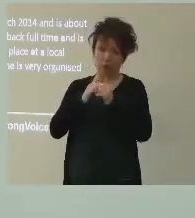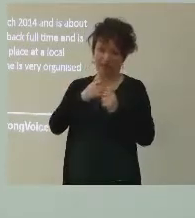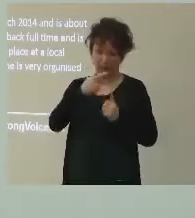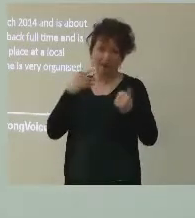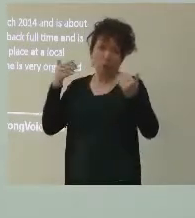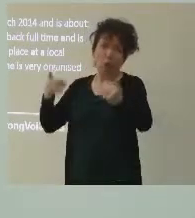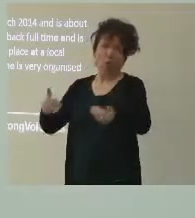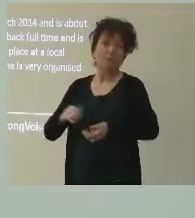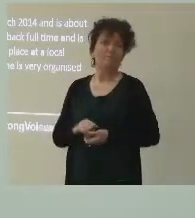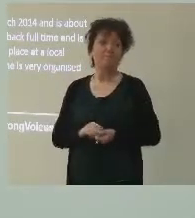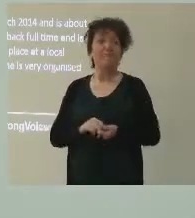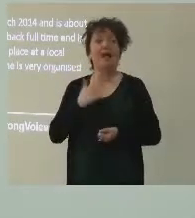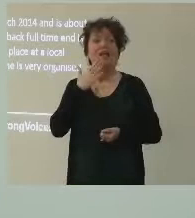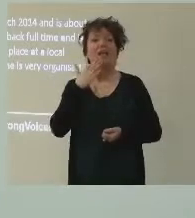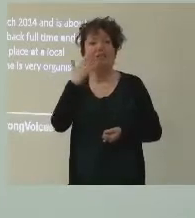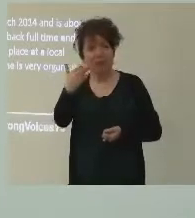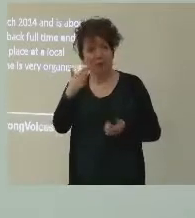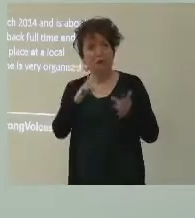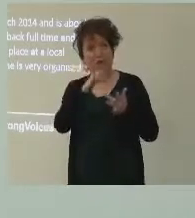basically. So, thank you very much.